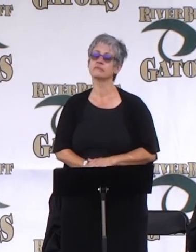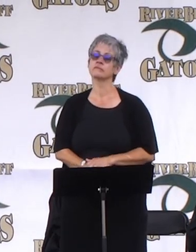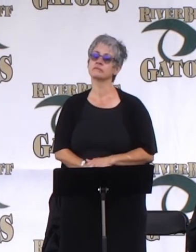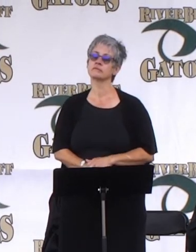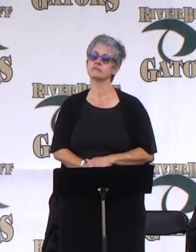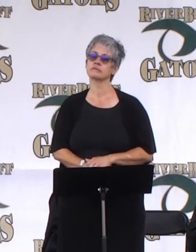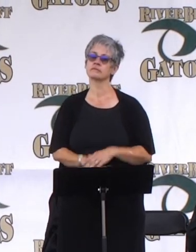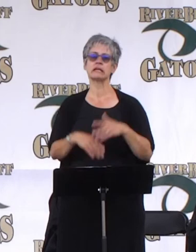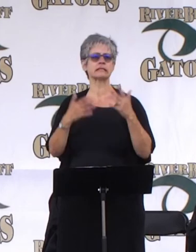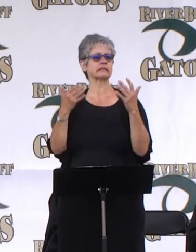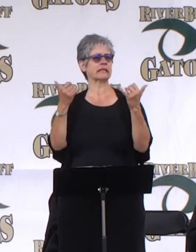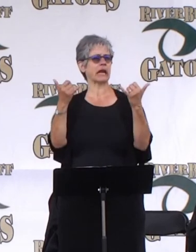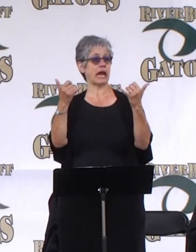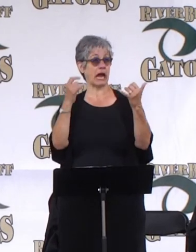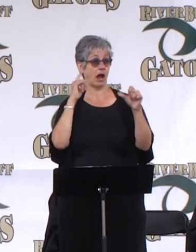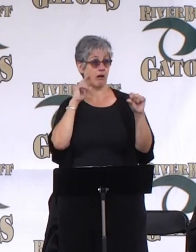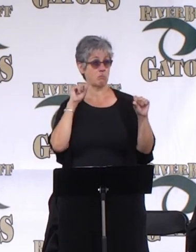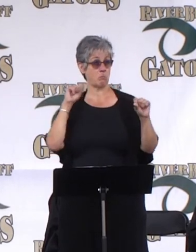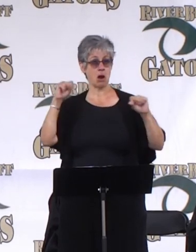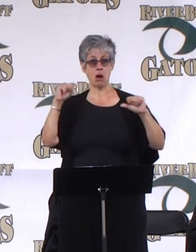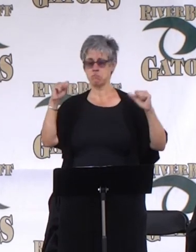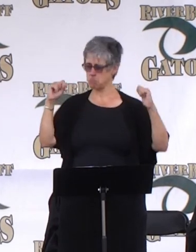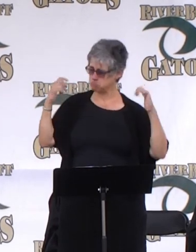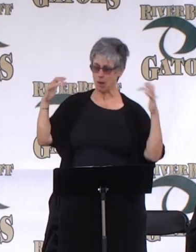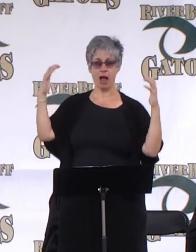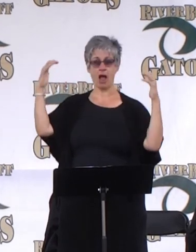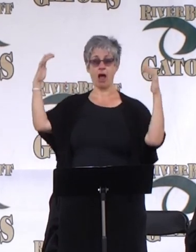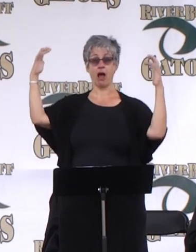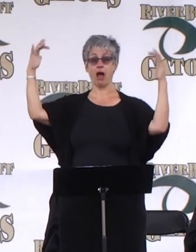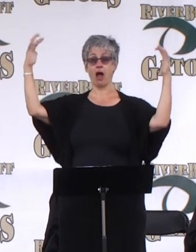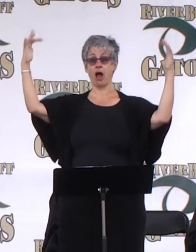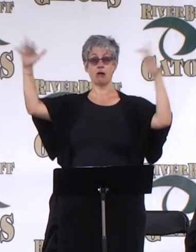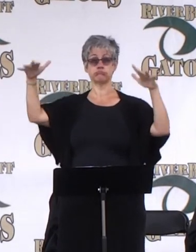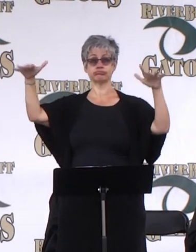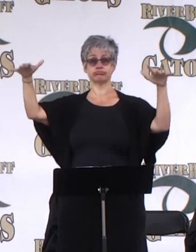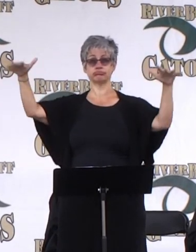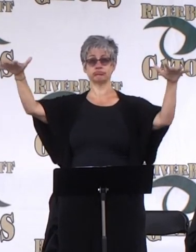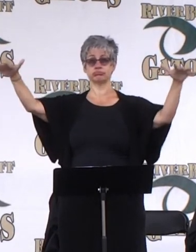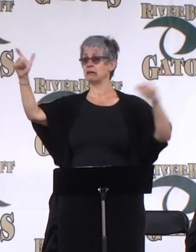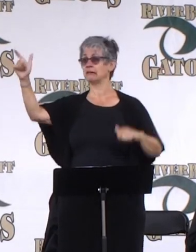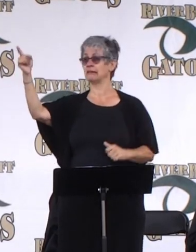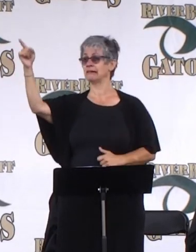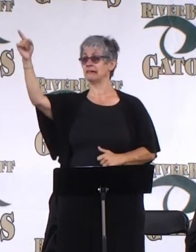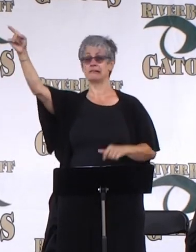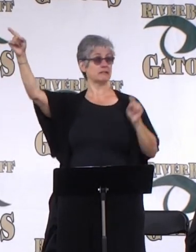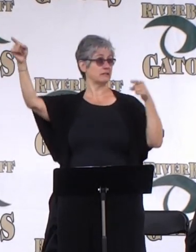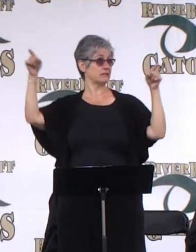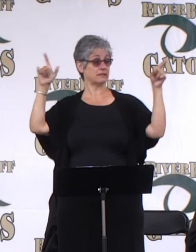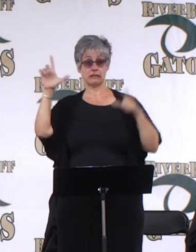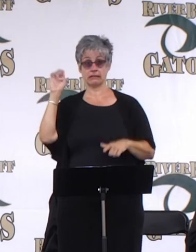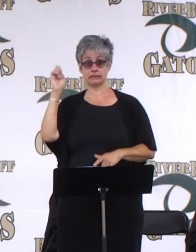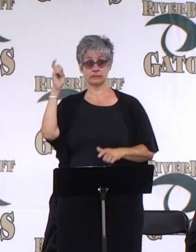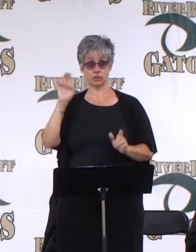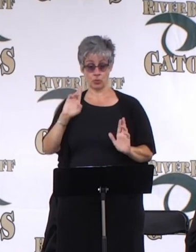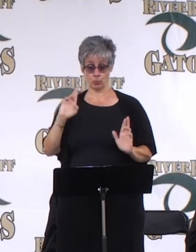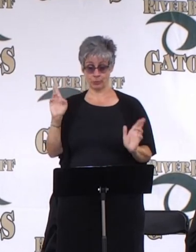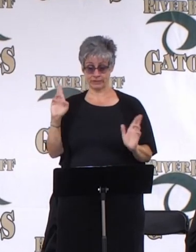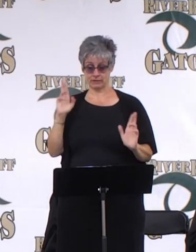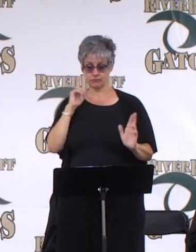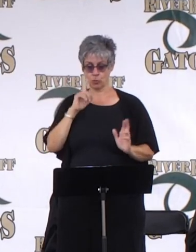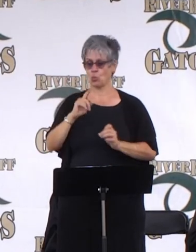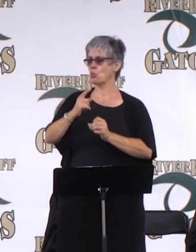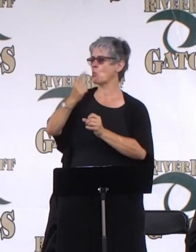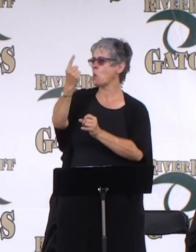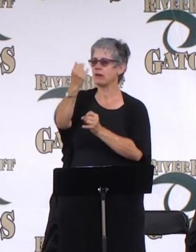Let's make noise so loud that we make the stadium rumble and be heard as far in Lexington as it can go. Now, for one